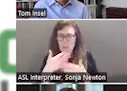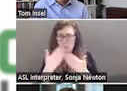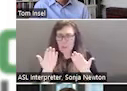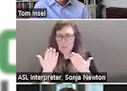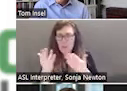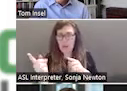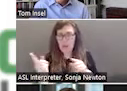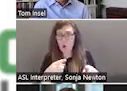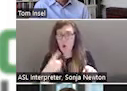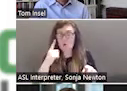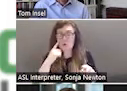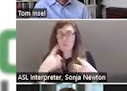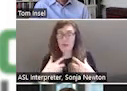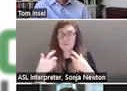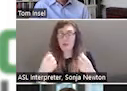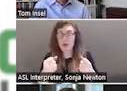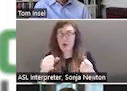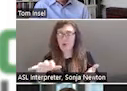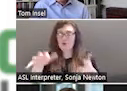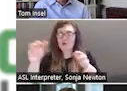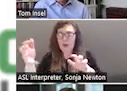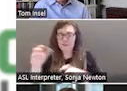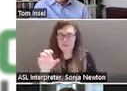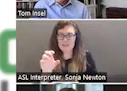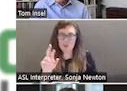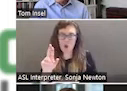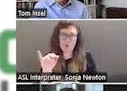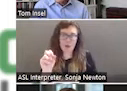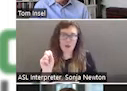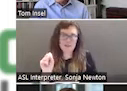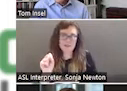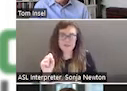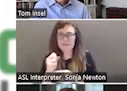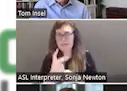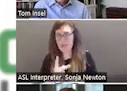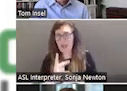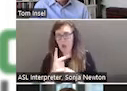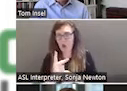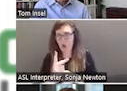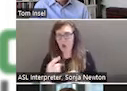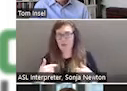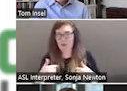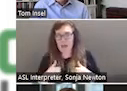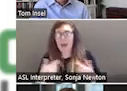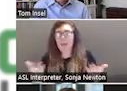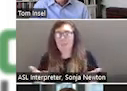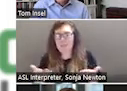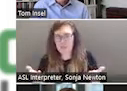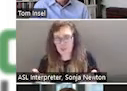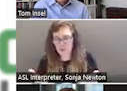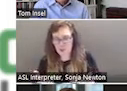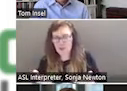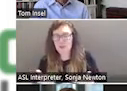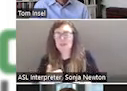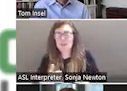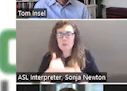health crisis care. And that's really why I'm here this morning, is to help you think about that and help me think about